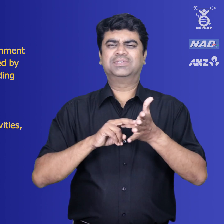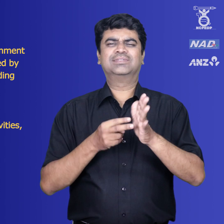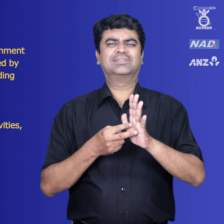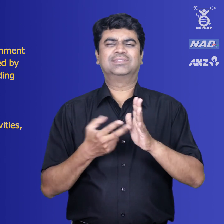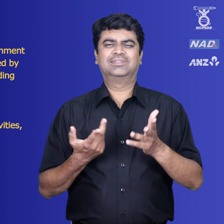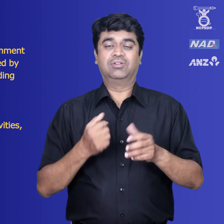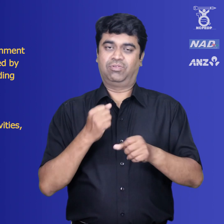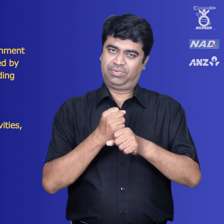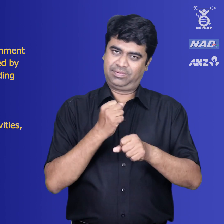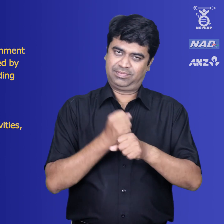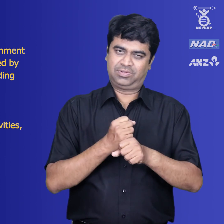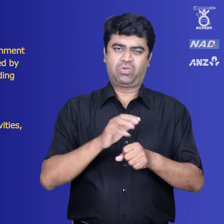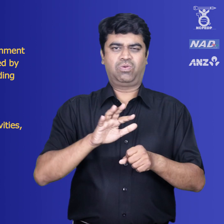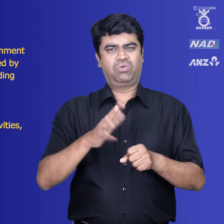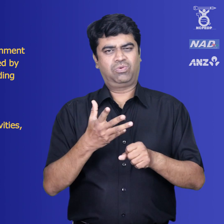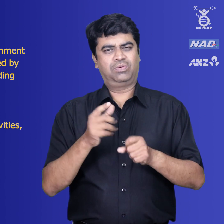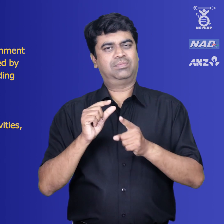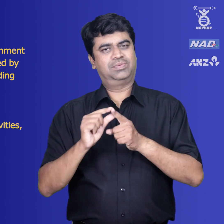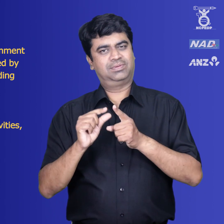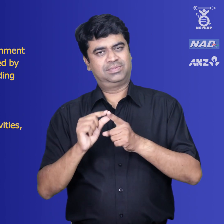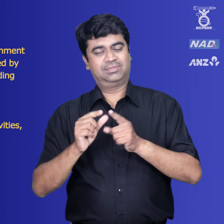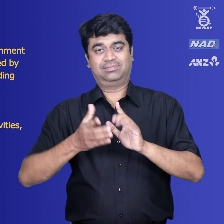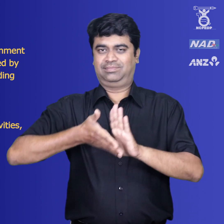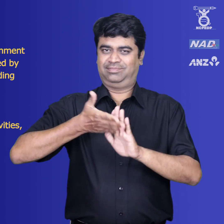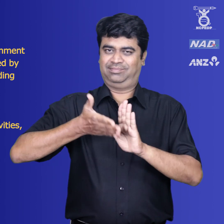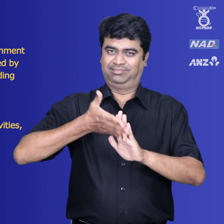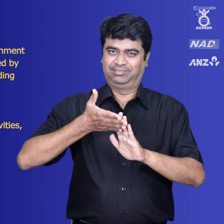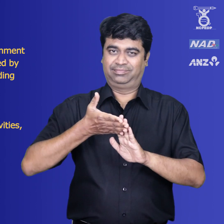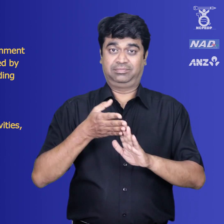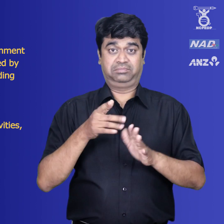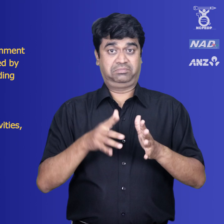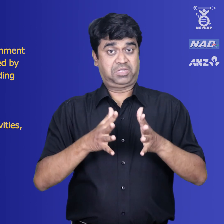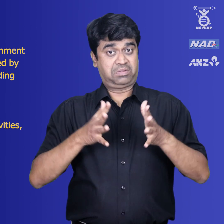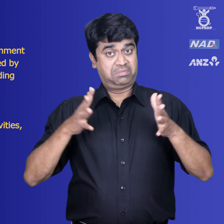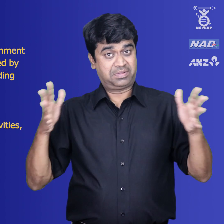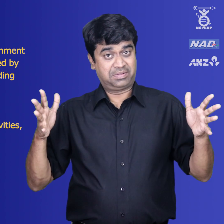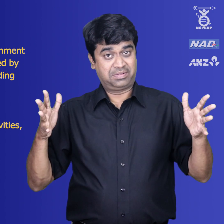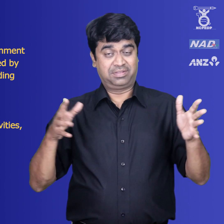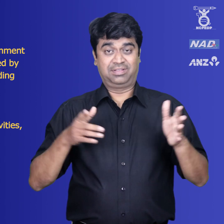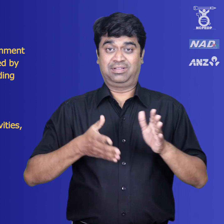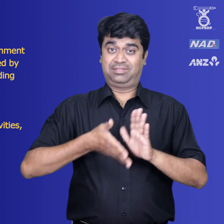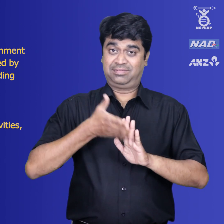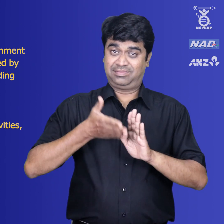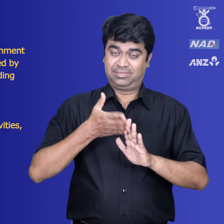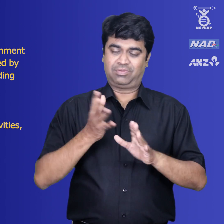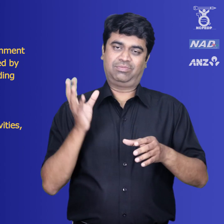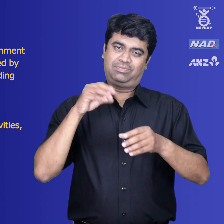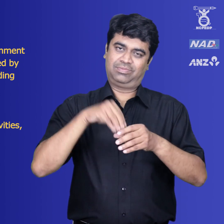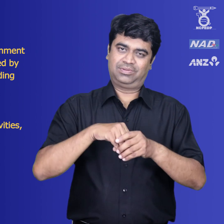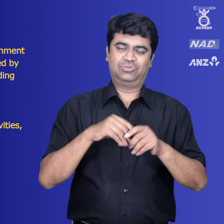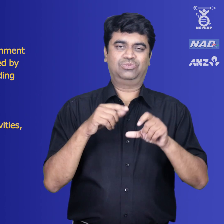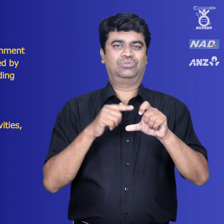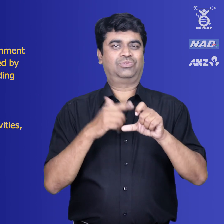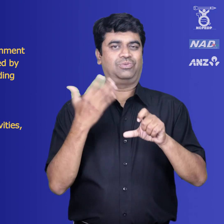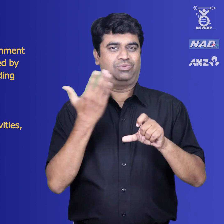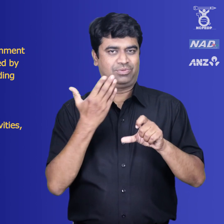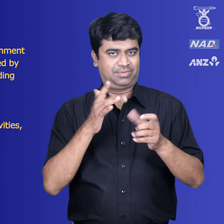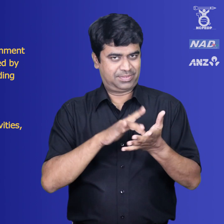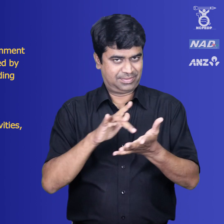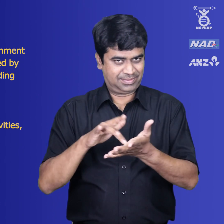a government or private building used or accessed by the public at large,